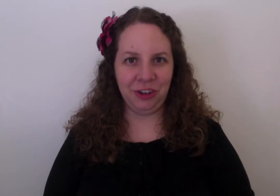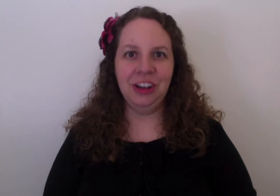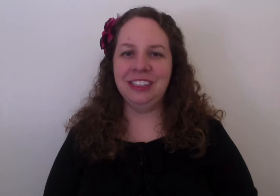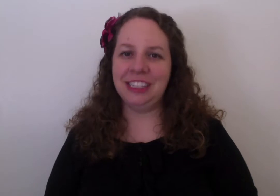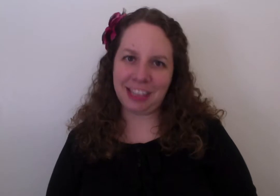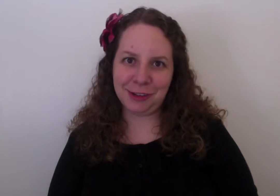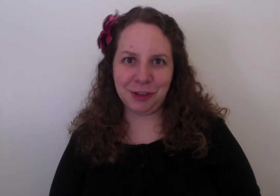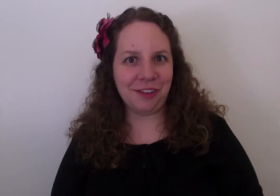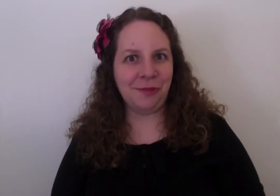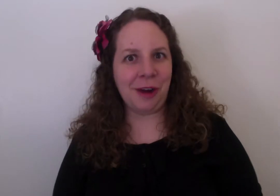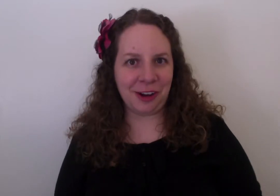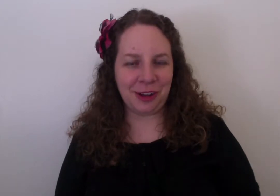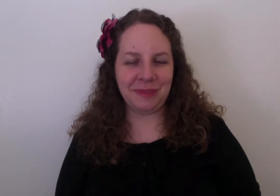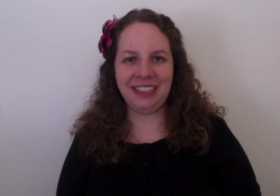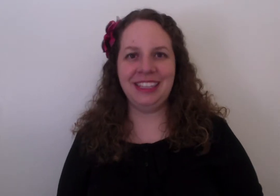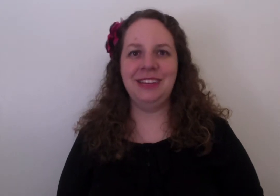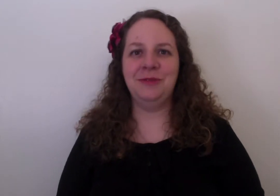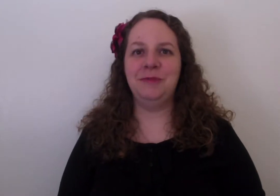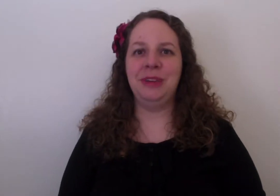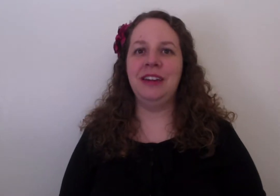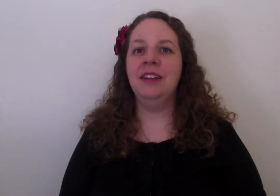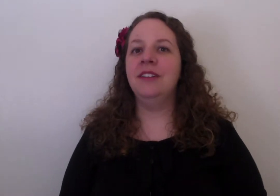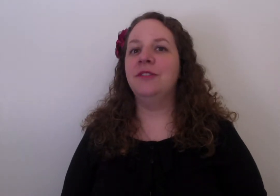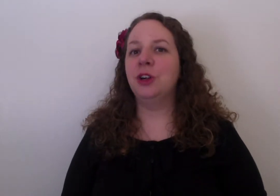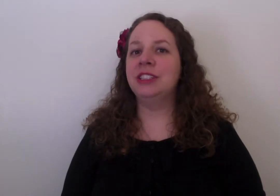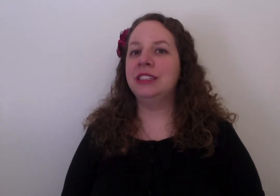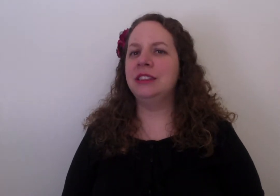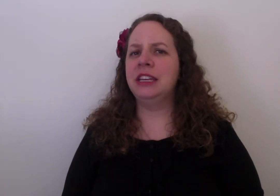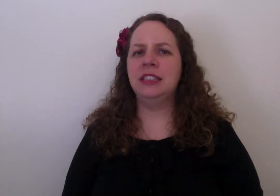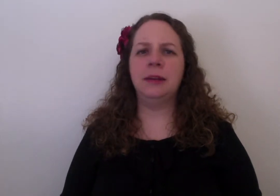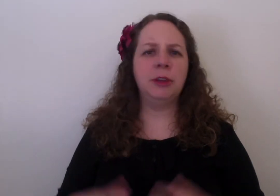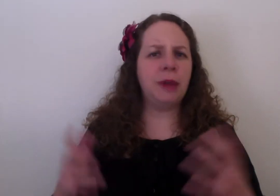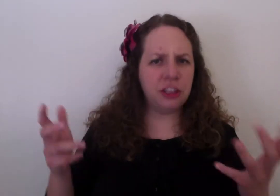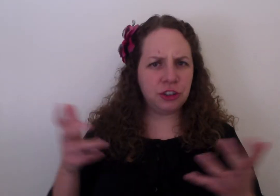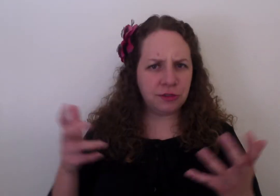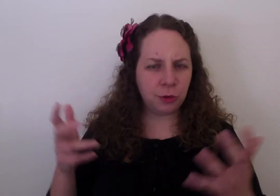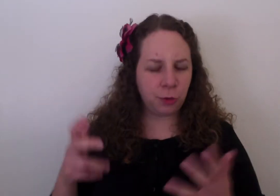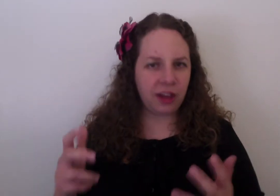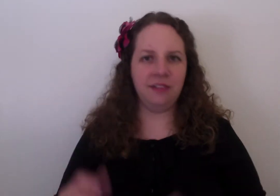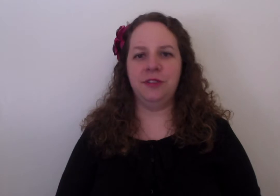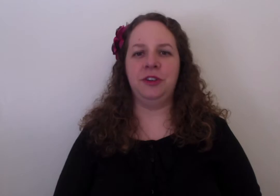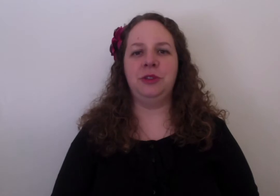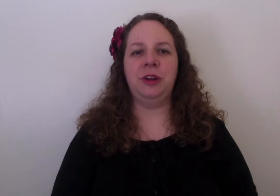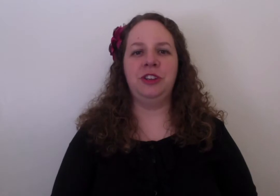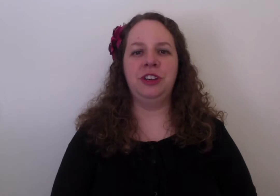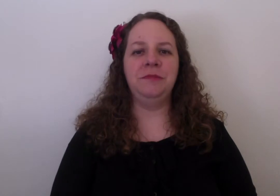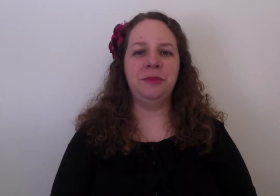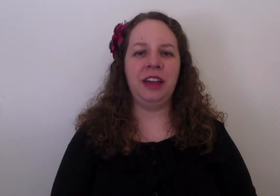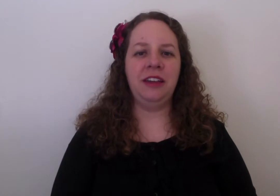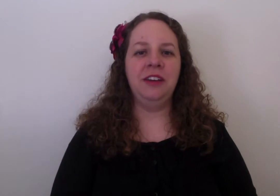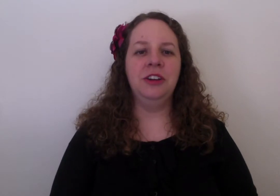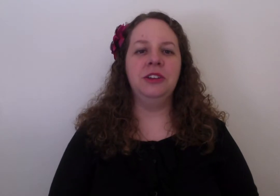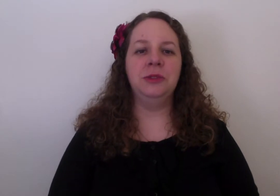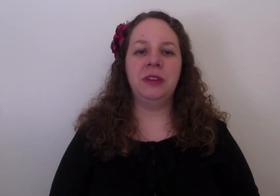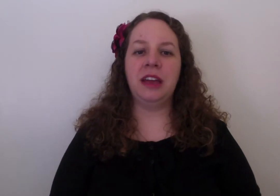discussion of where a good place to eat would be versus the WH of the what of the first question. Okay, so again,